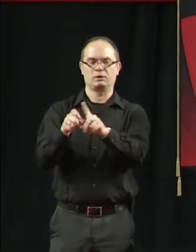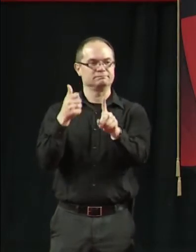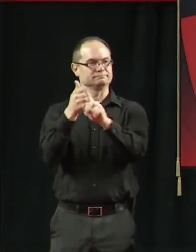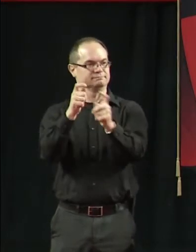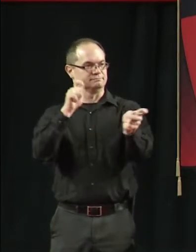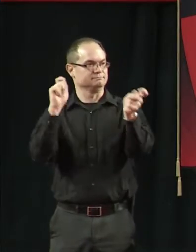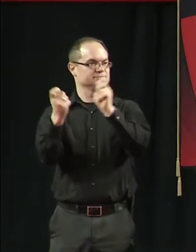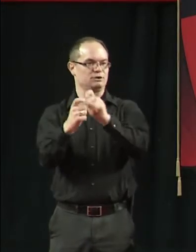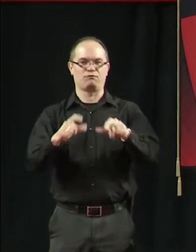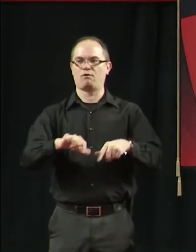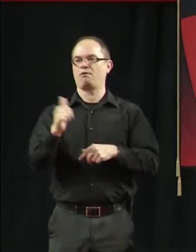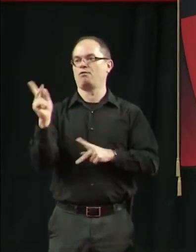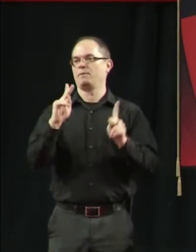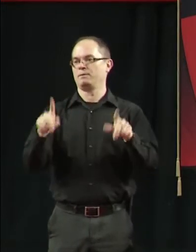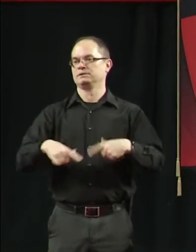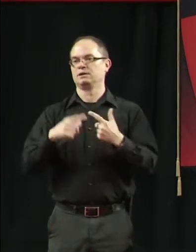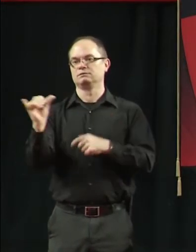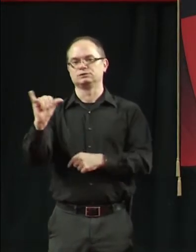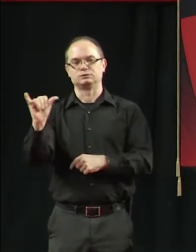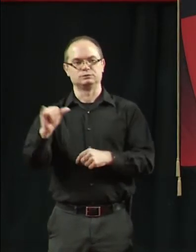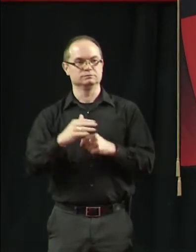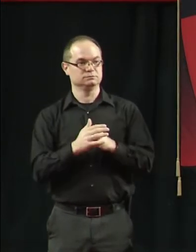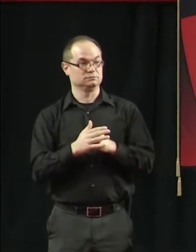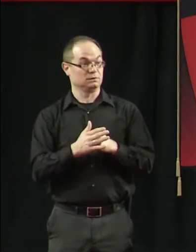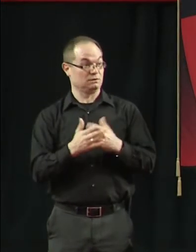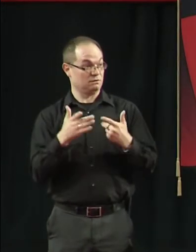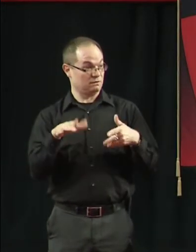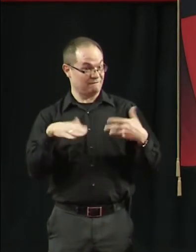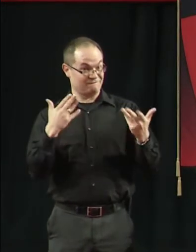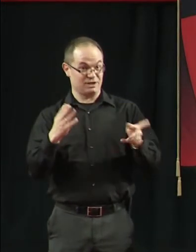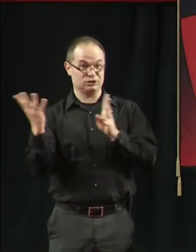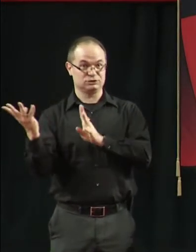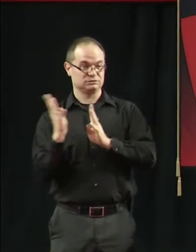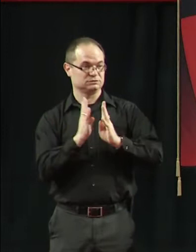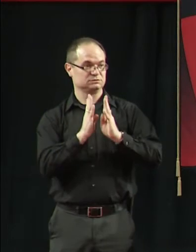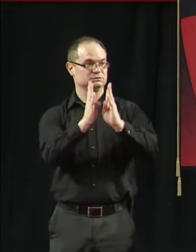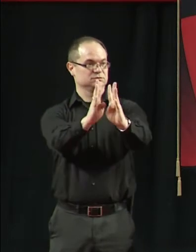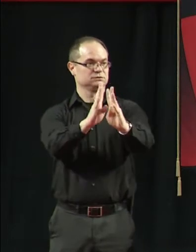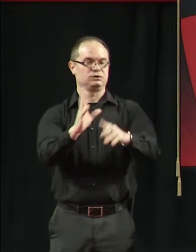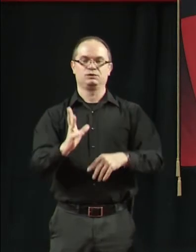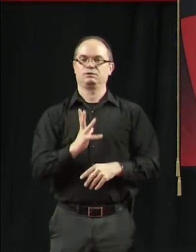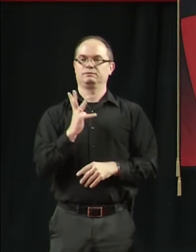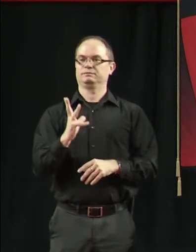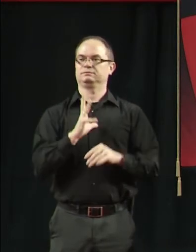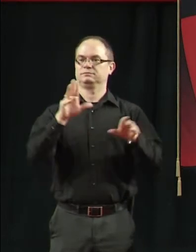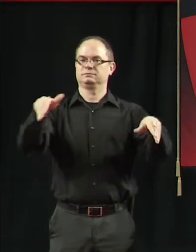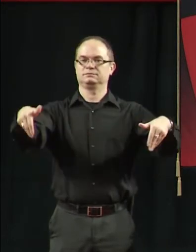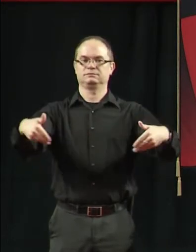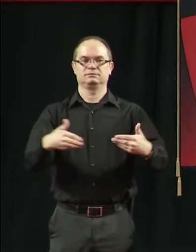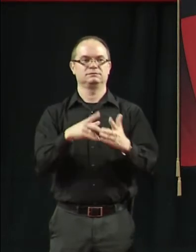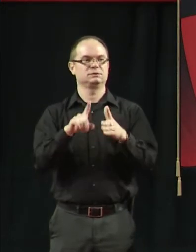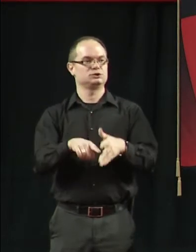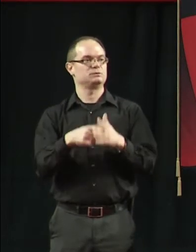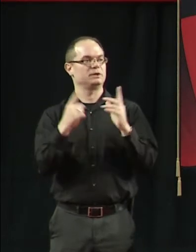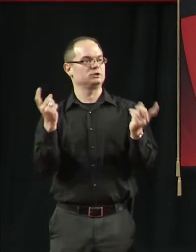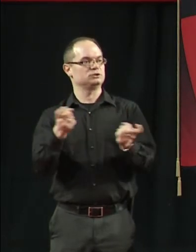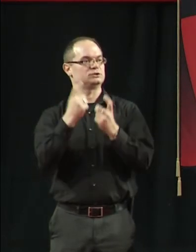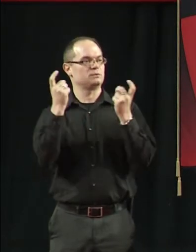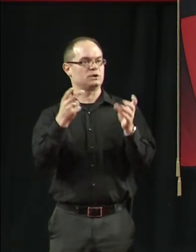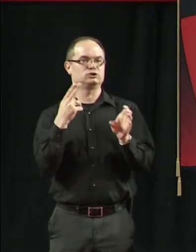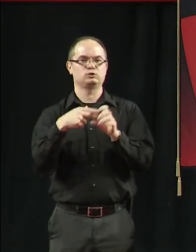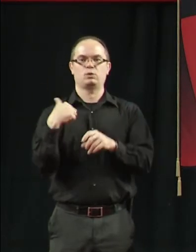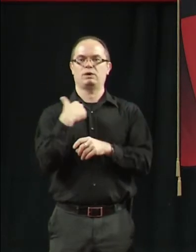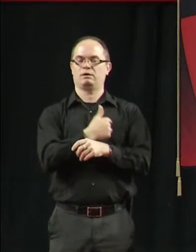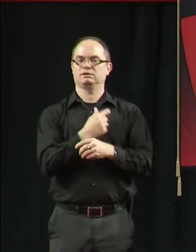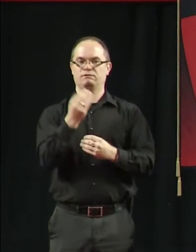lives of others. After the recessional, you are cordially invited to begin your celebration by joining us